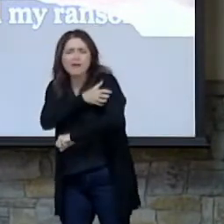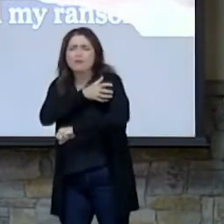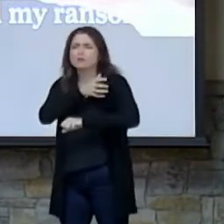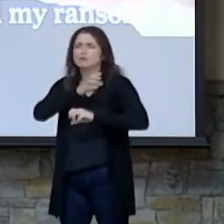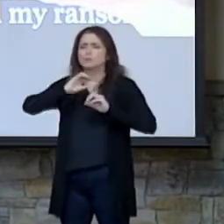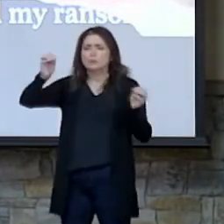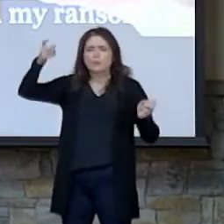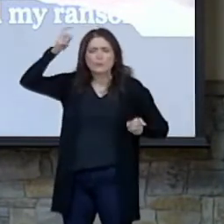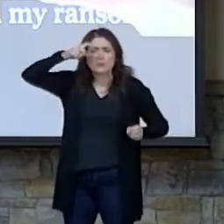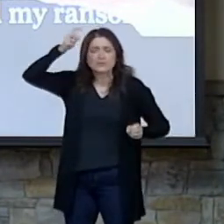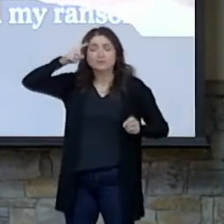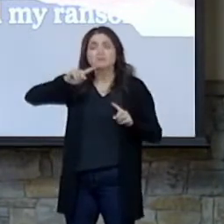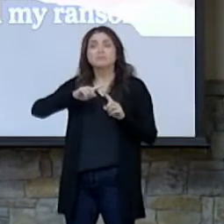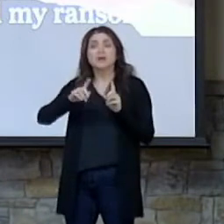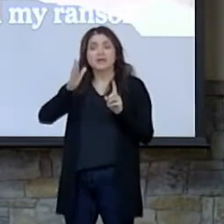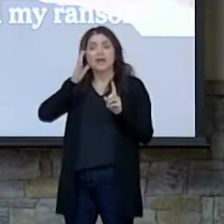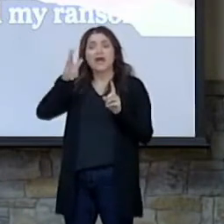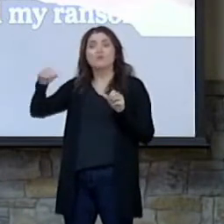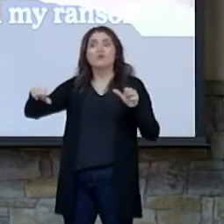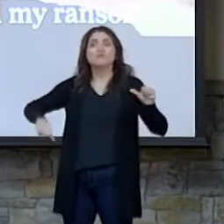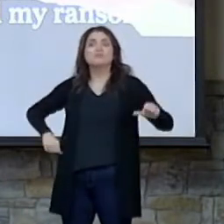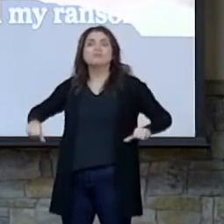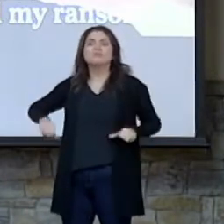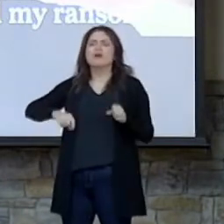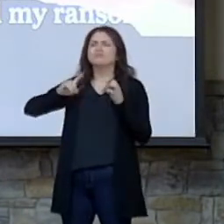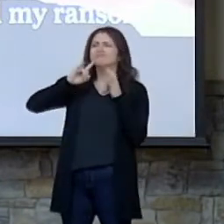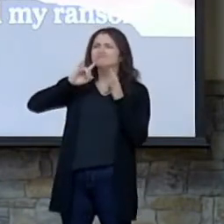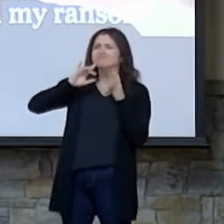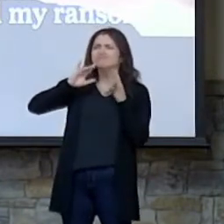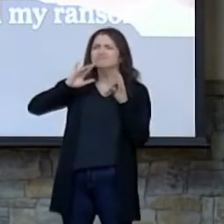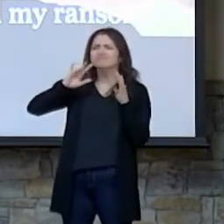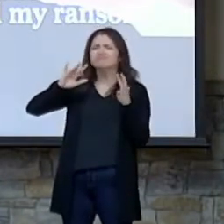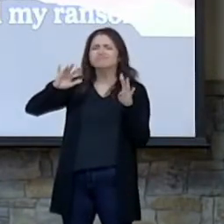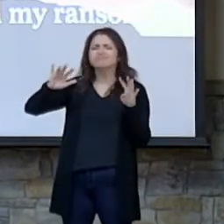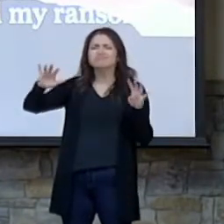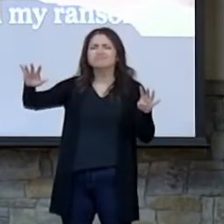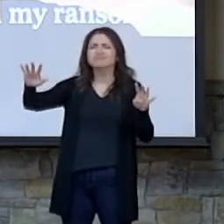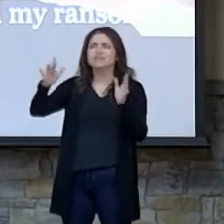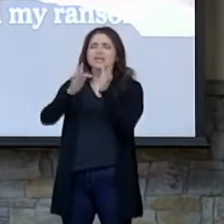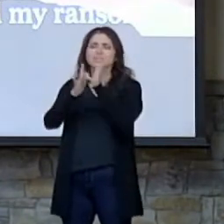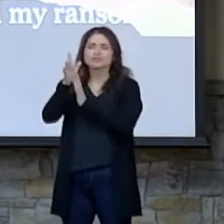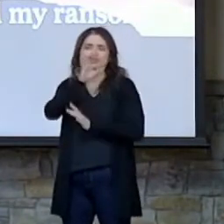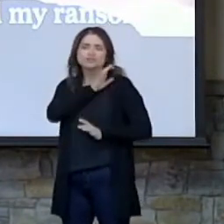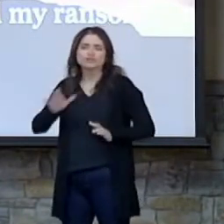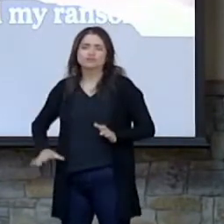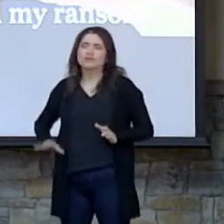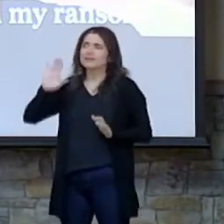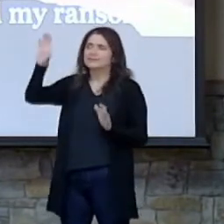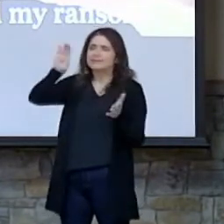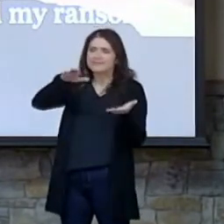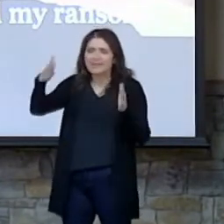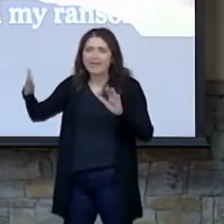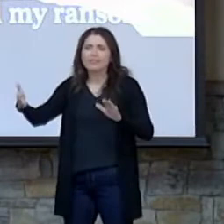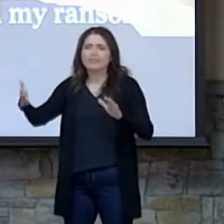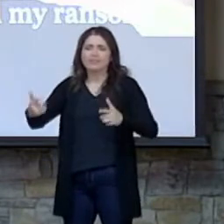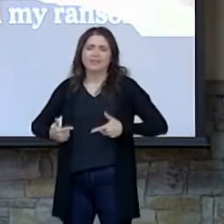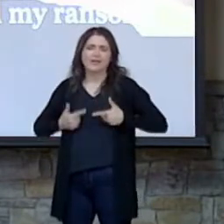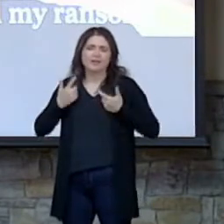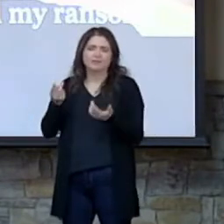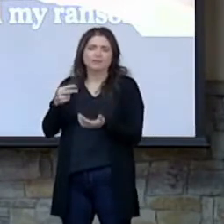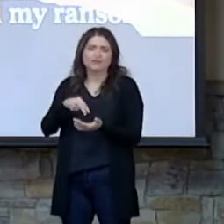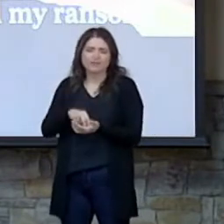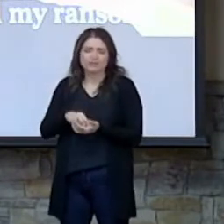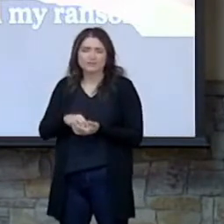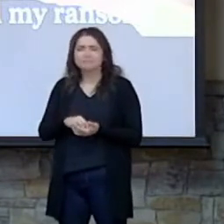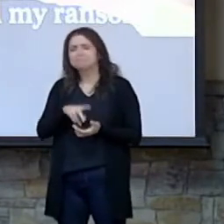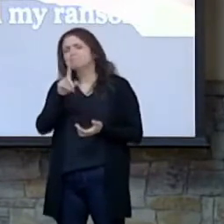but I will boast in Jesus Christ, his death and resurrection. Let